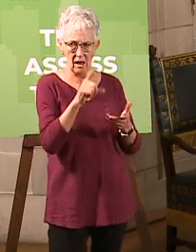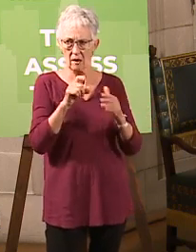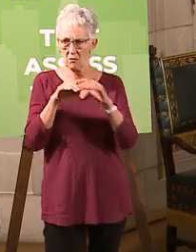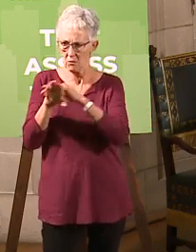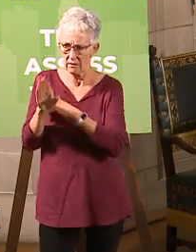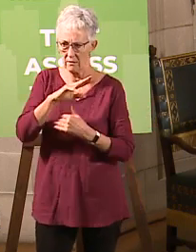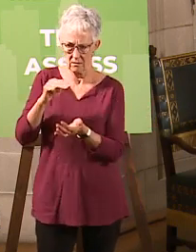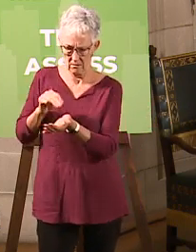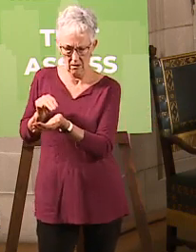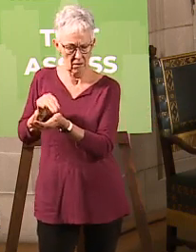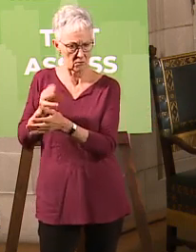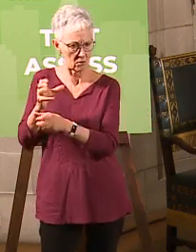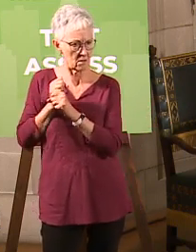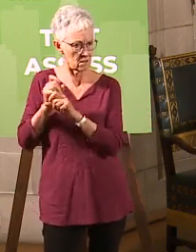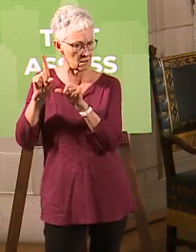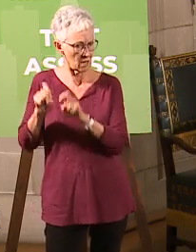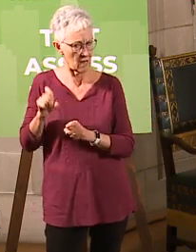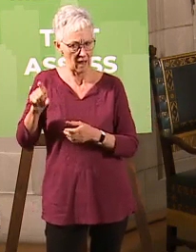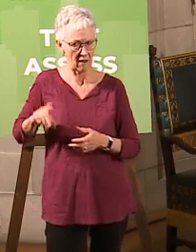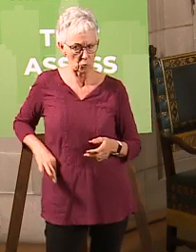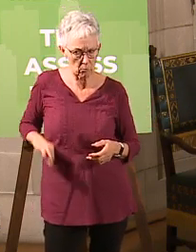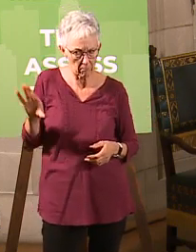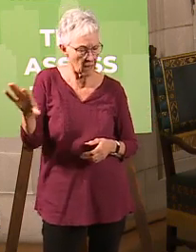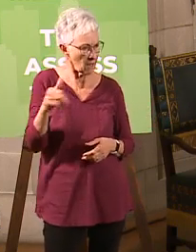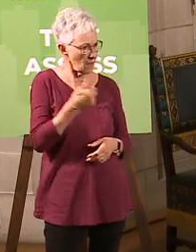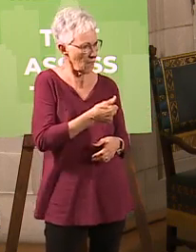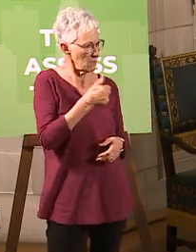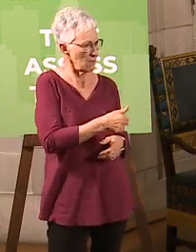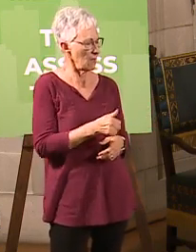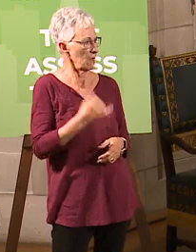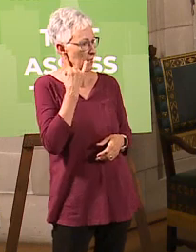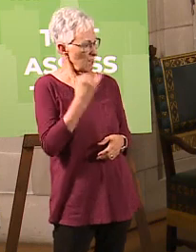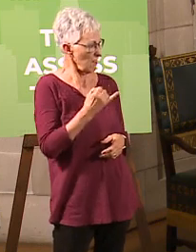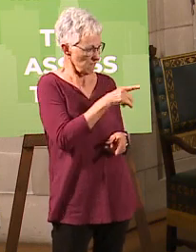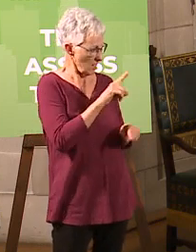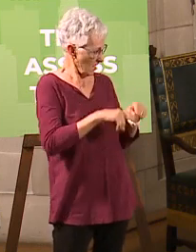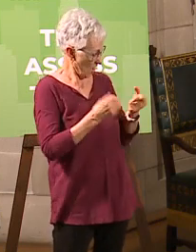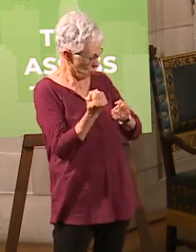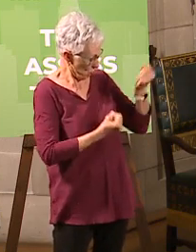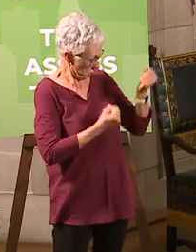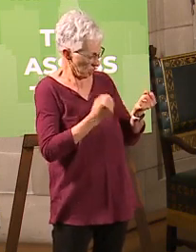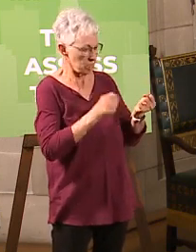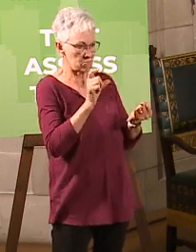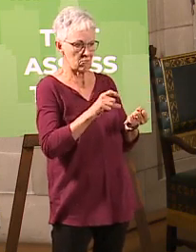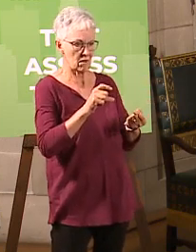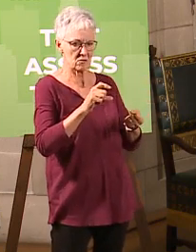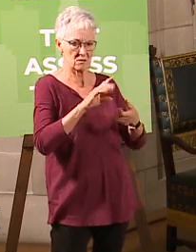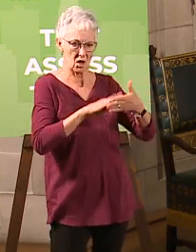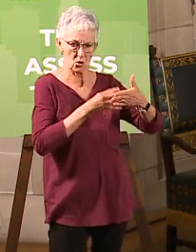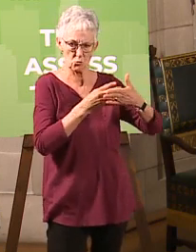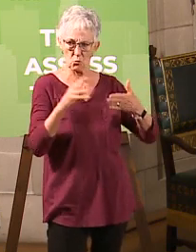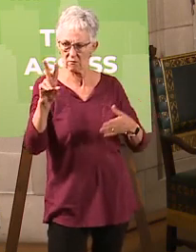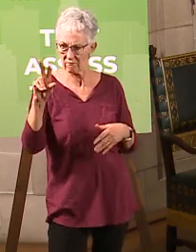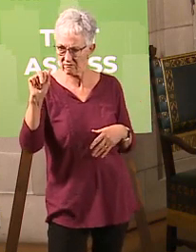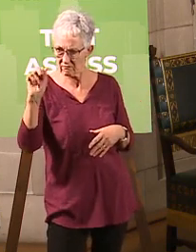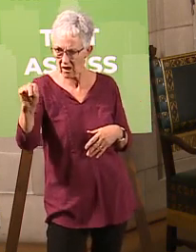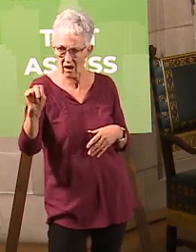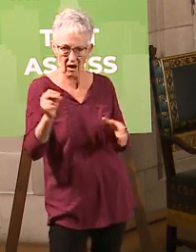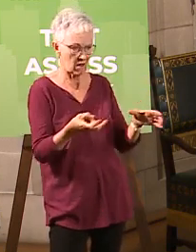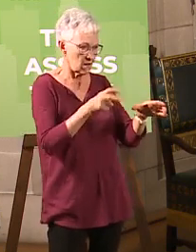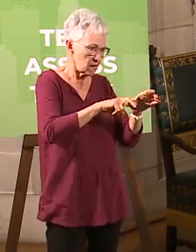Rozaki, KETV. A viewer with disability wants to know why nothing has been done to make Test Nebraska accessible to Nebraskans who are blind, deaf, or